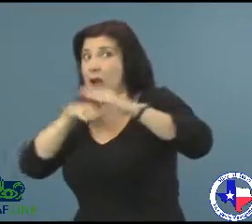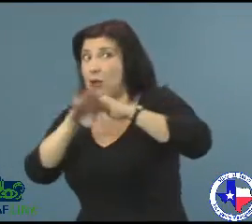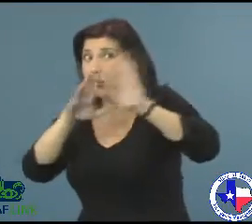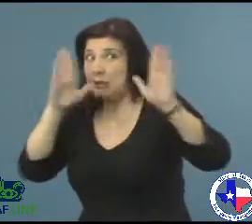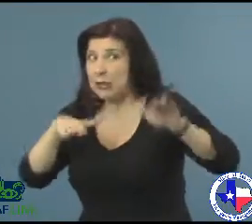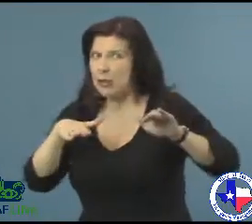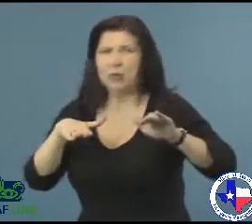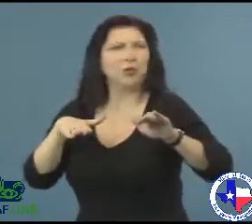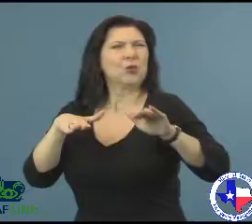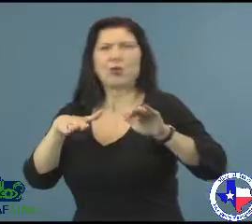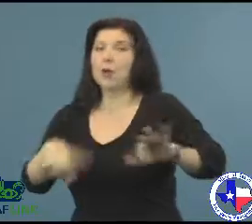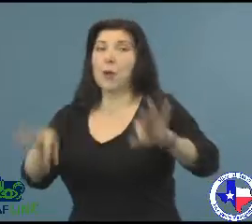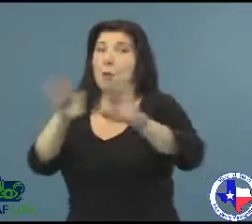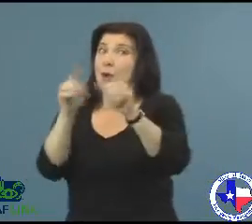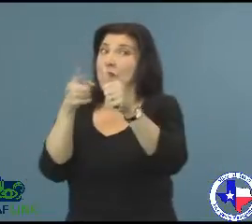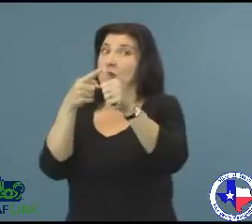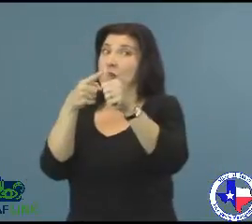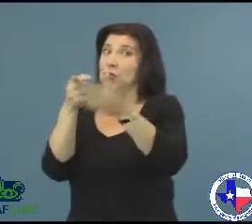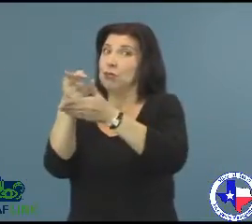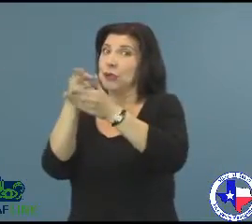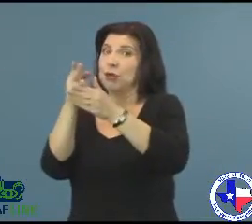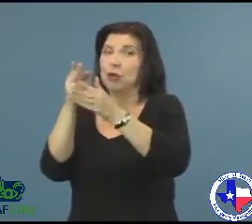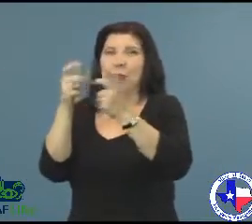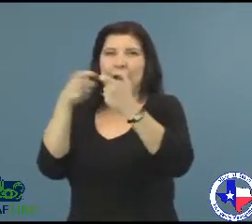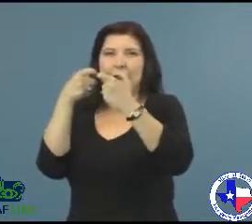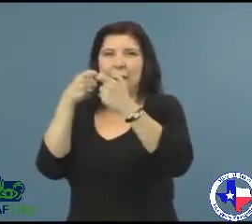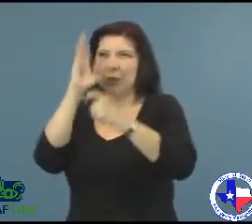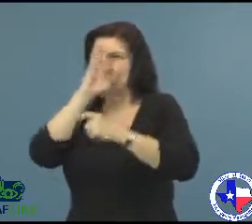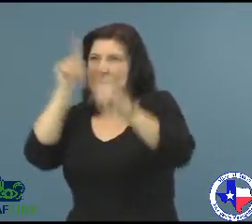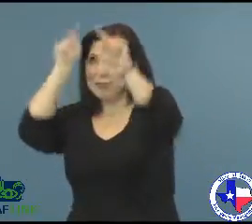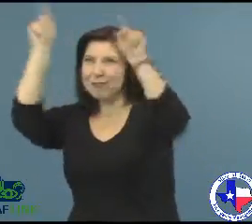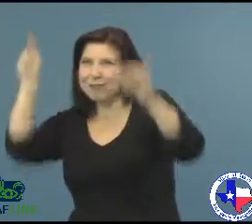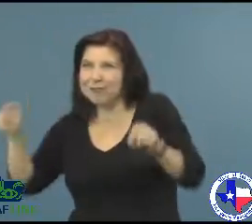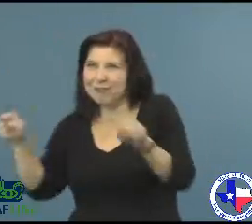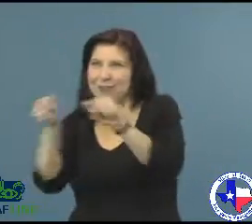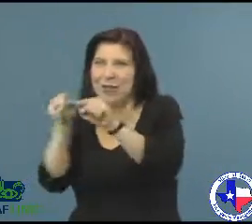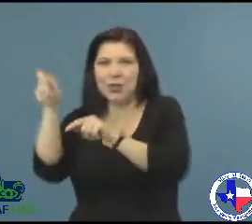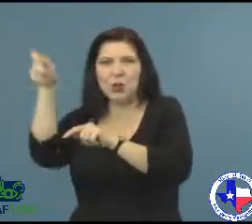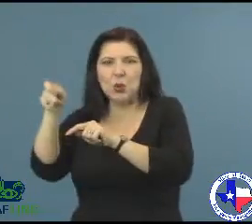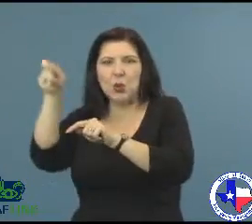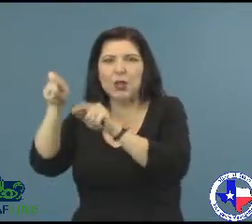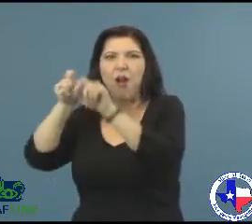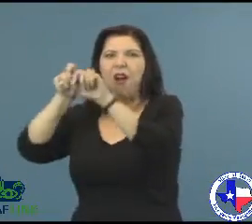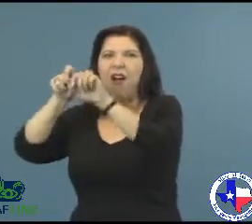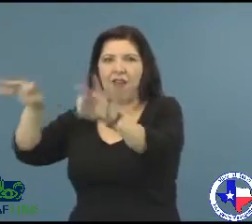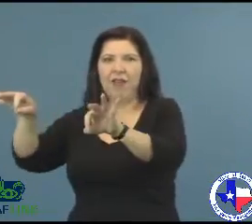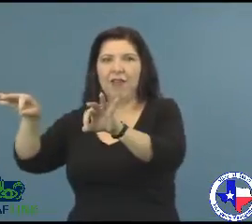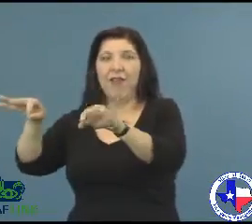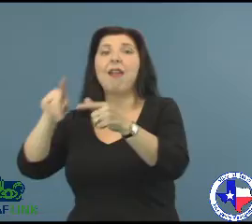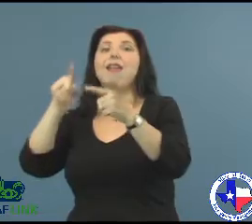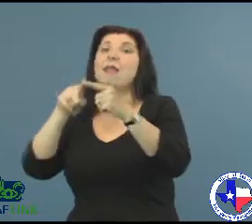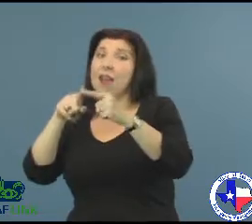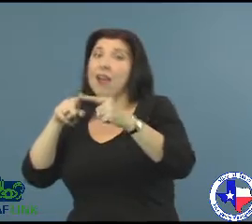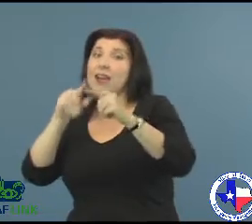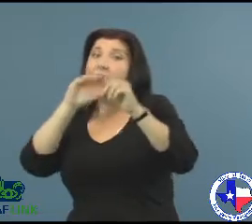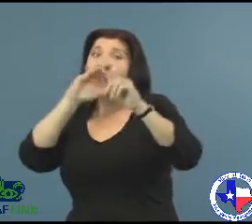Let no one re-enter your home while flooded unless the main electrical switch has been turned